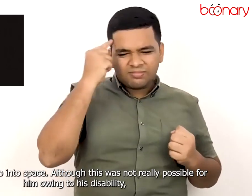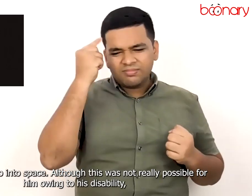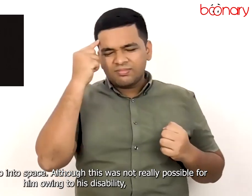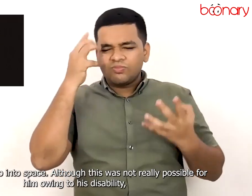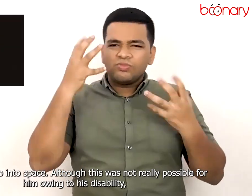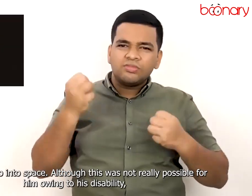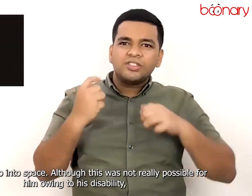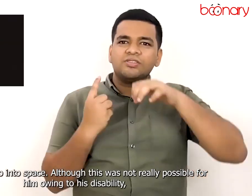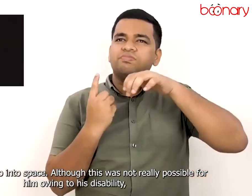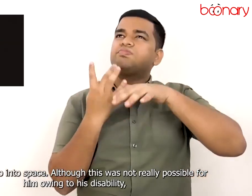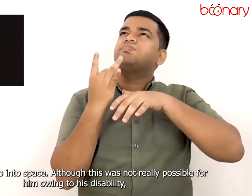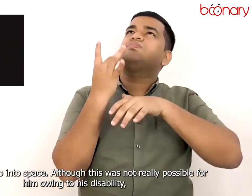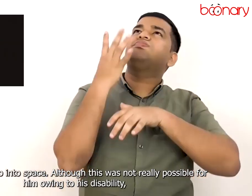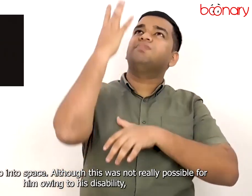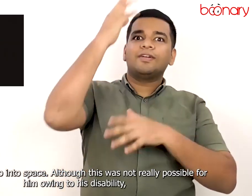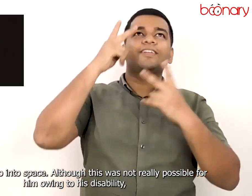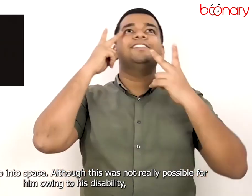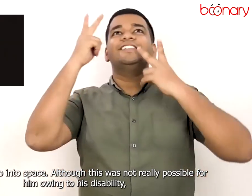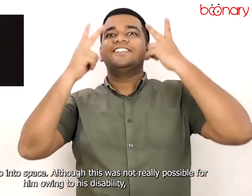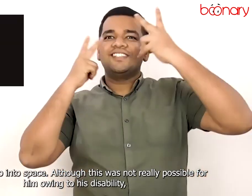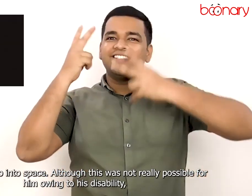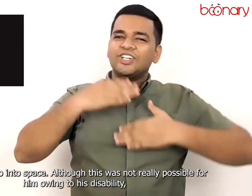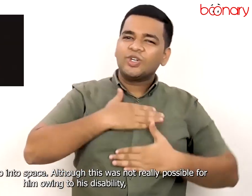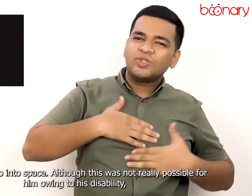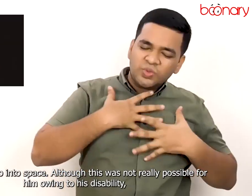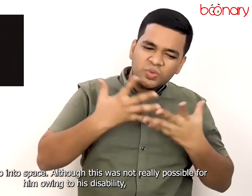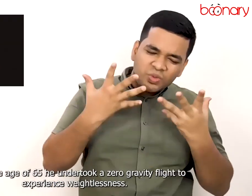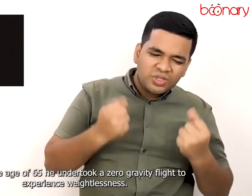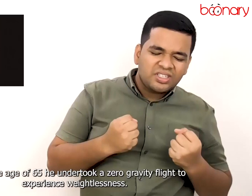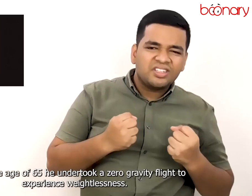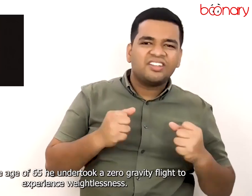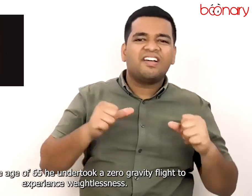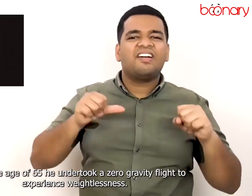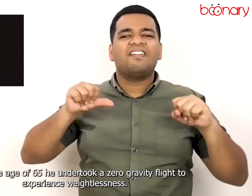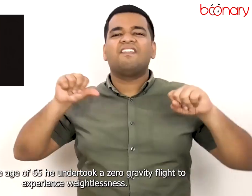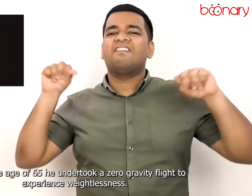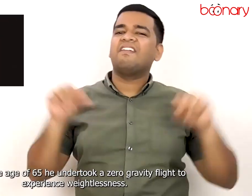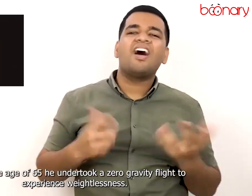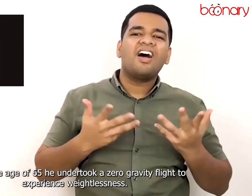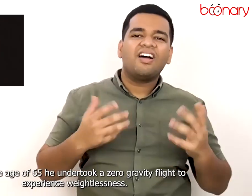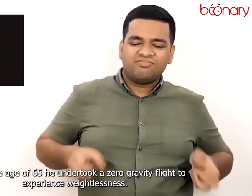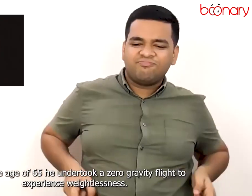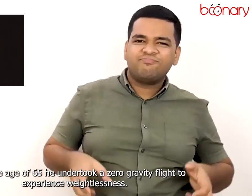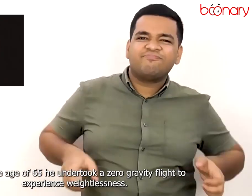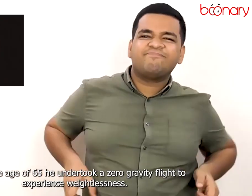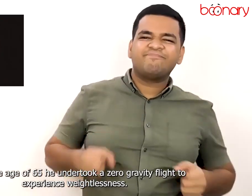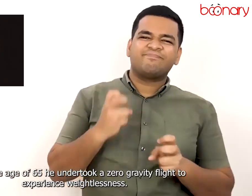really possible for him owing to his disability, but at the age of 65,